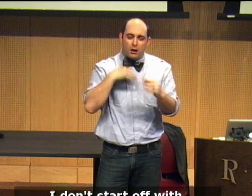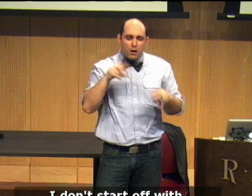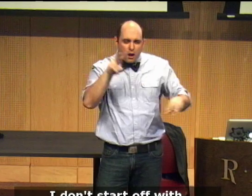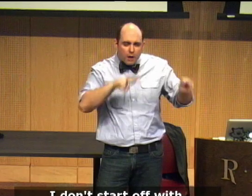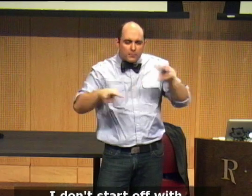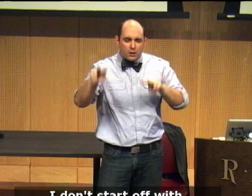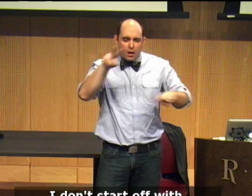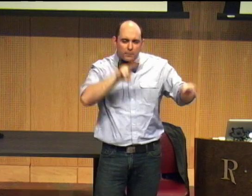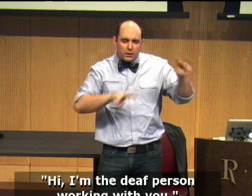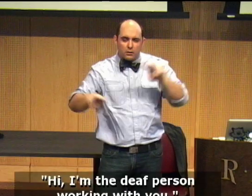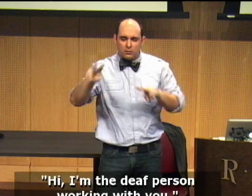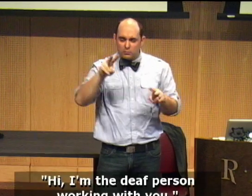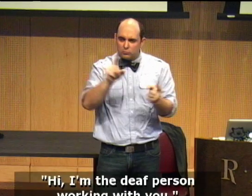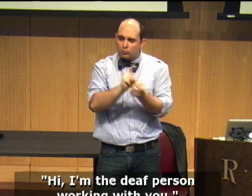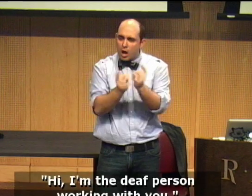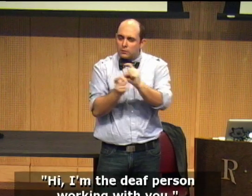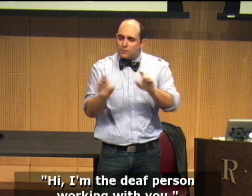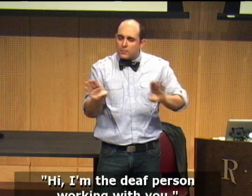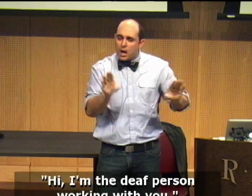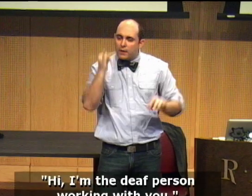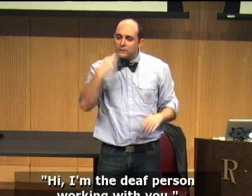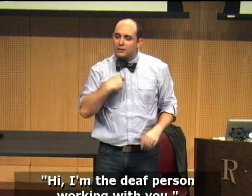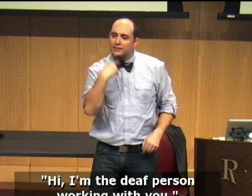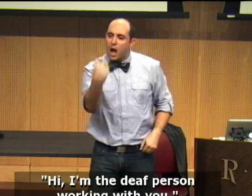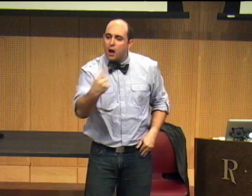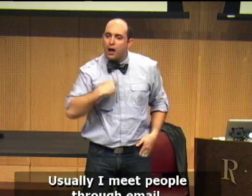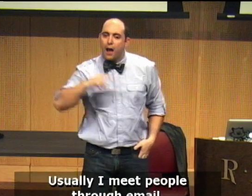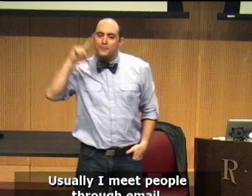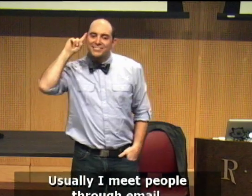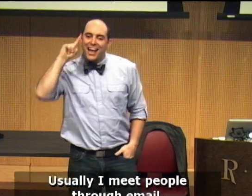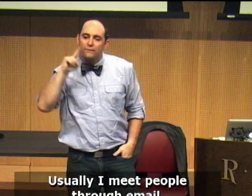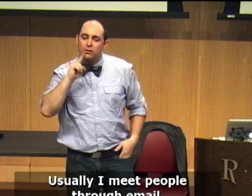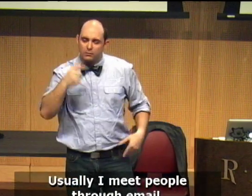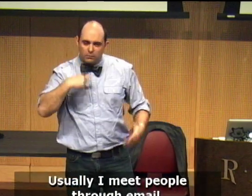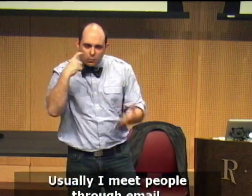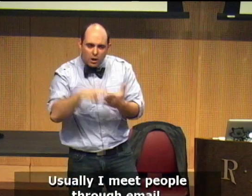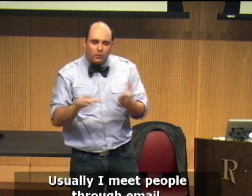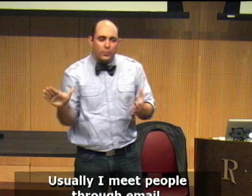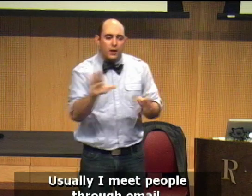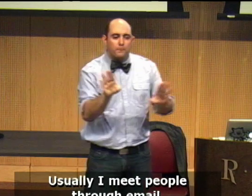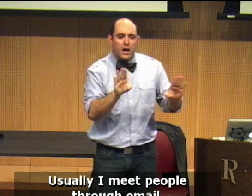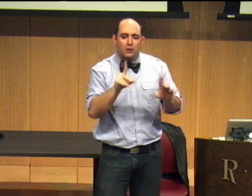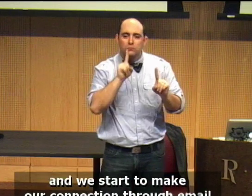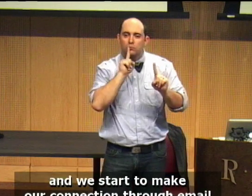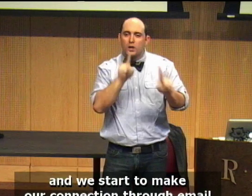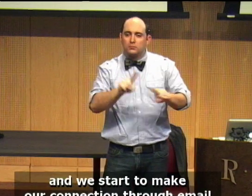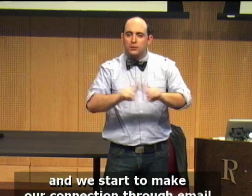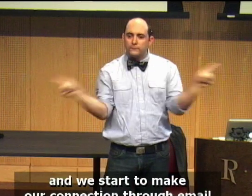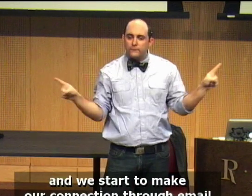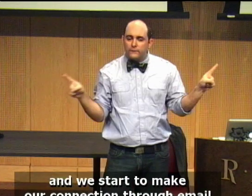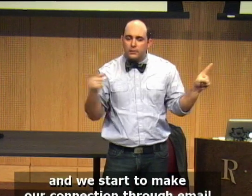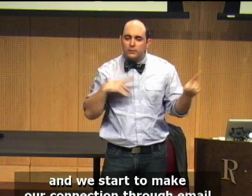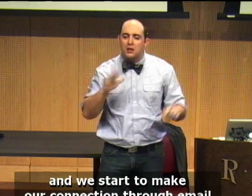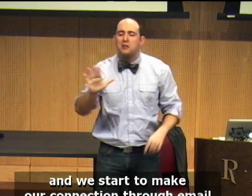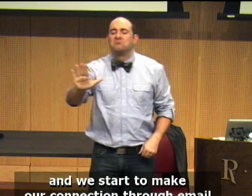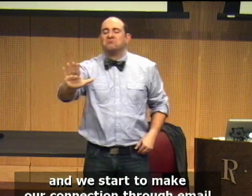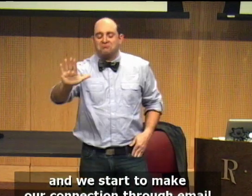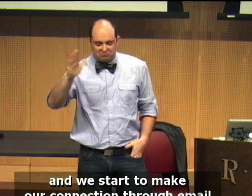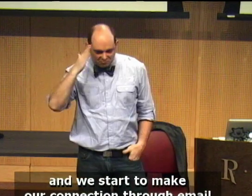off with, hi, I'm the deaf person working with you. Usually I meet people through email, and we start to make our